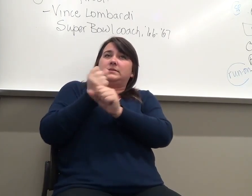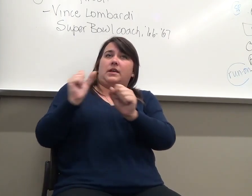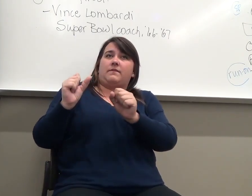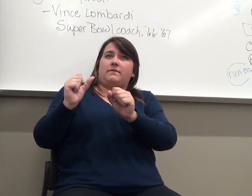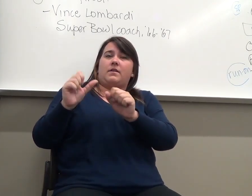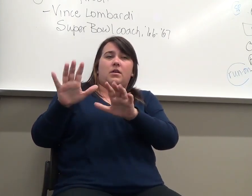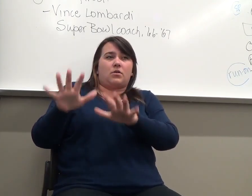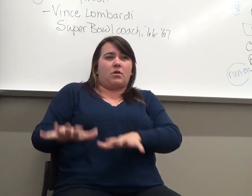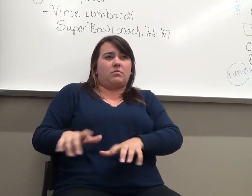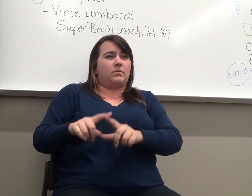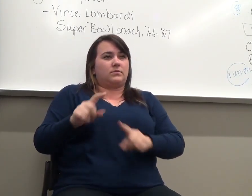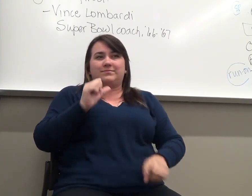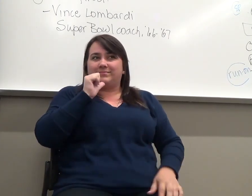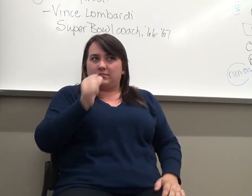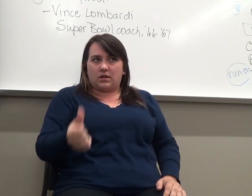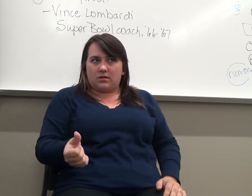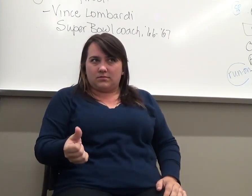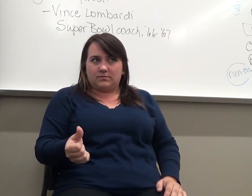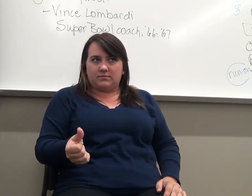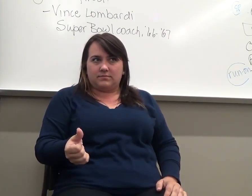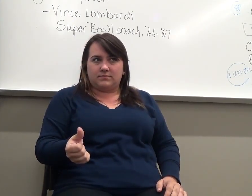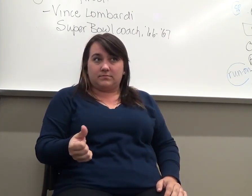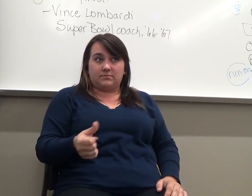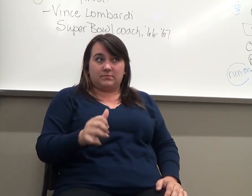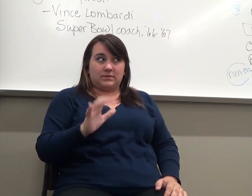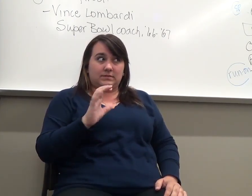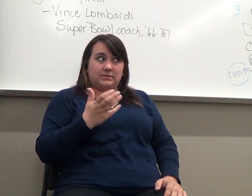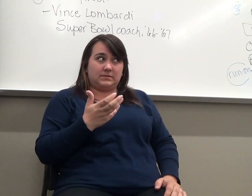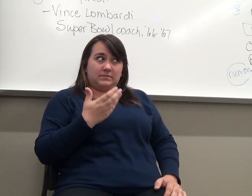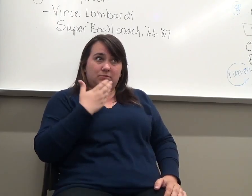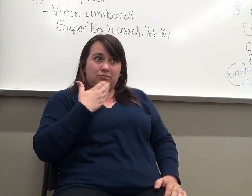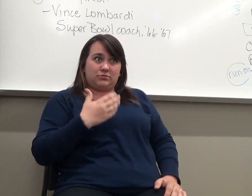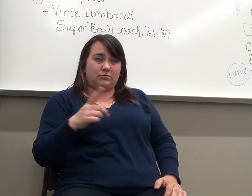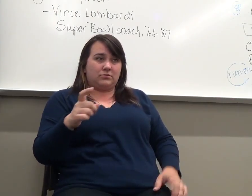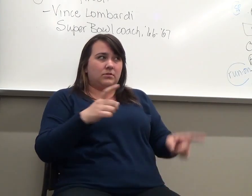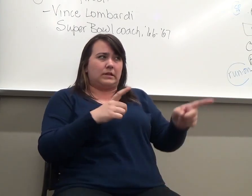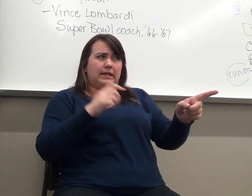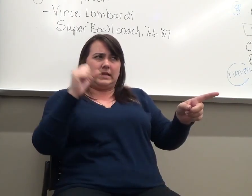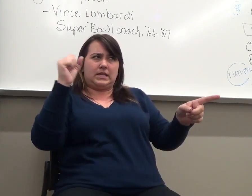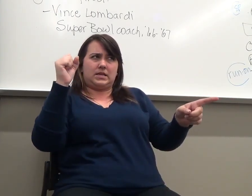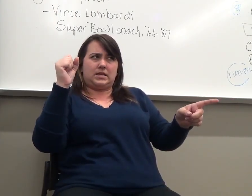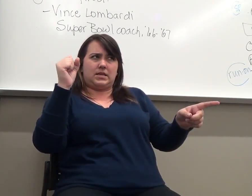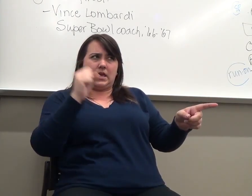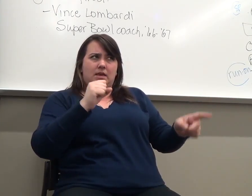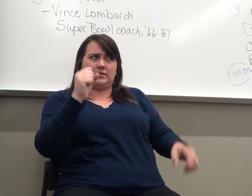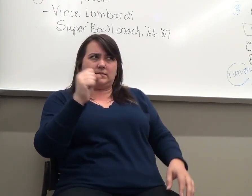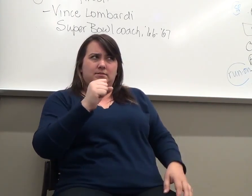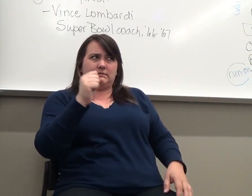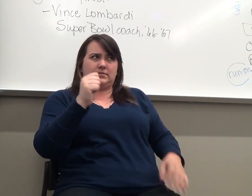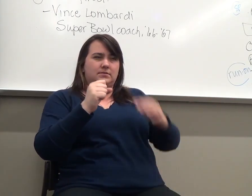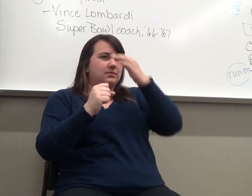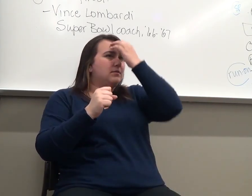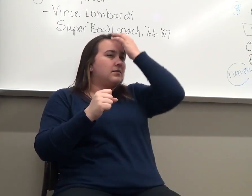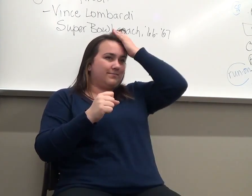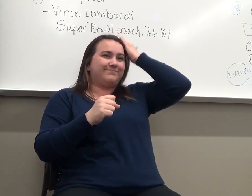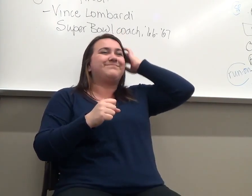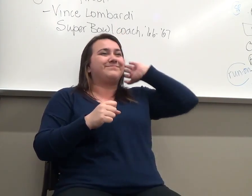Yeah, this one lends itself very well because we're just going to talk about what the dog did. We're We're not gonna go back and